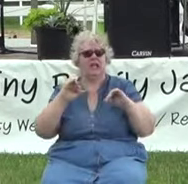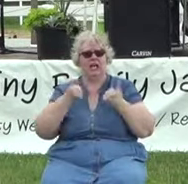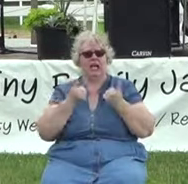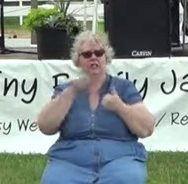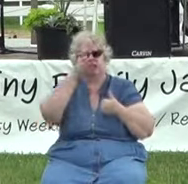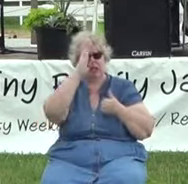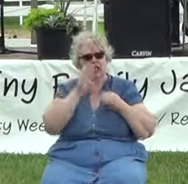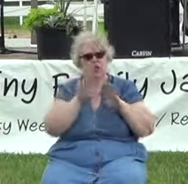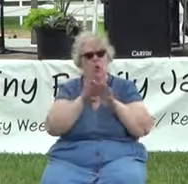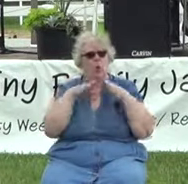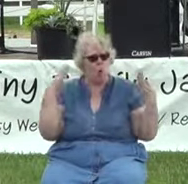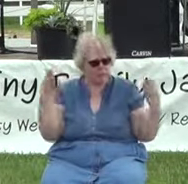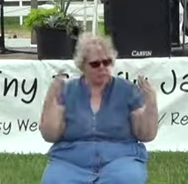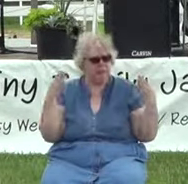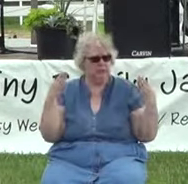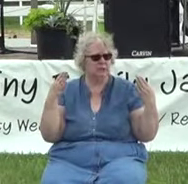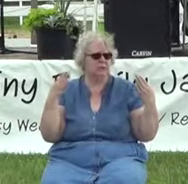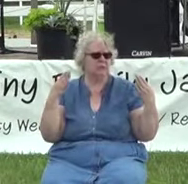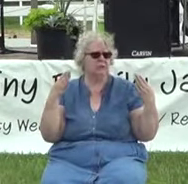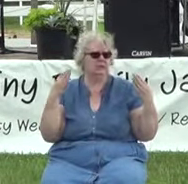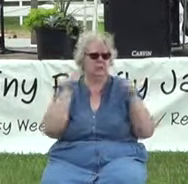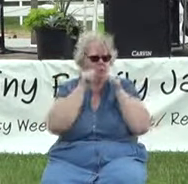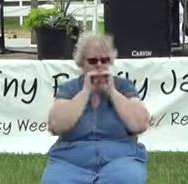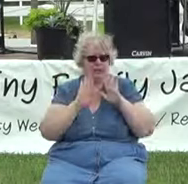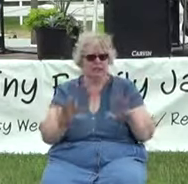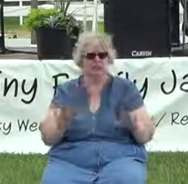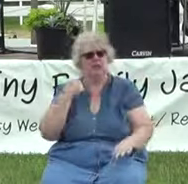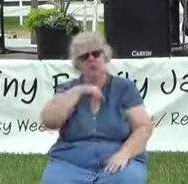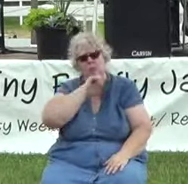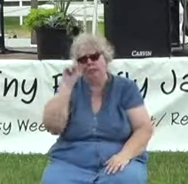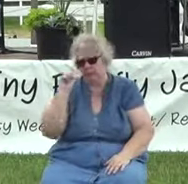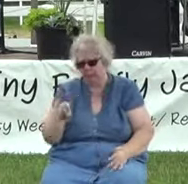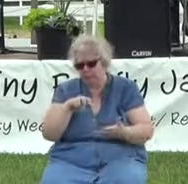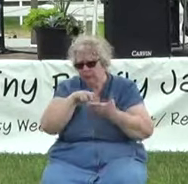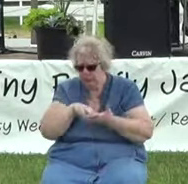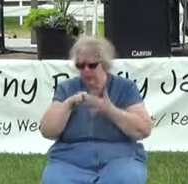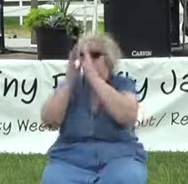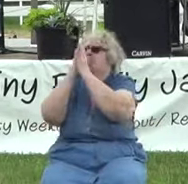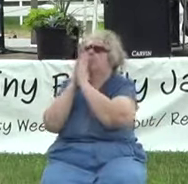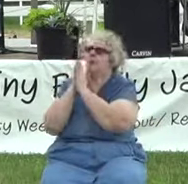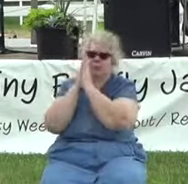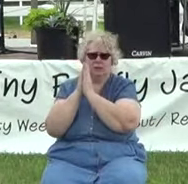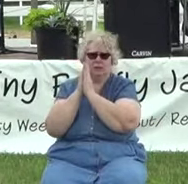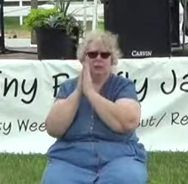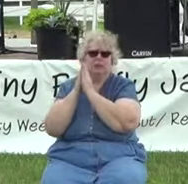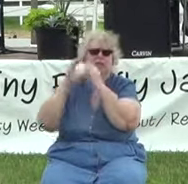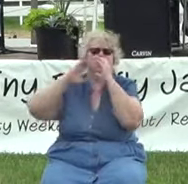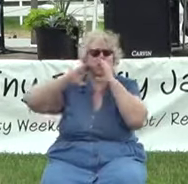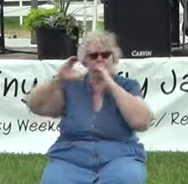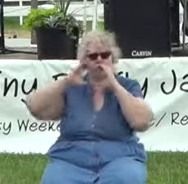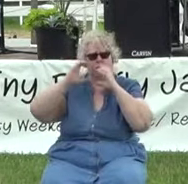We have to be on our knees and pray. Prayer is our communication from land to